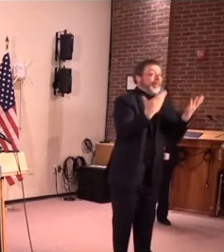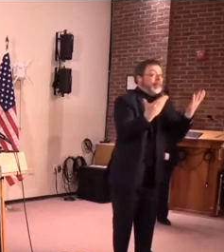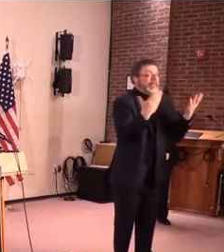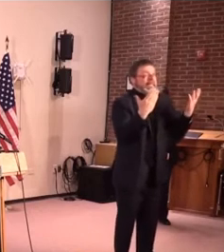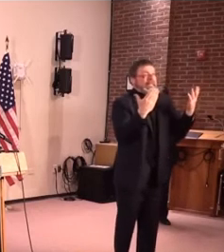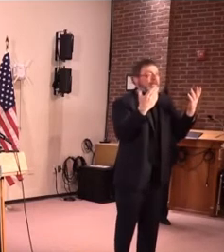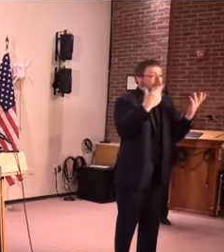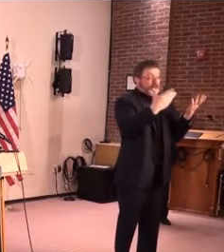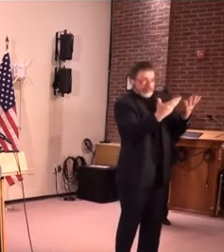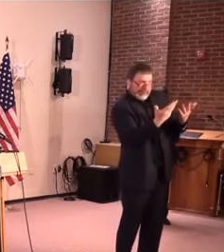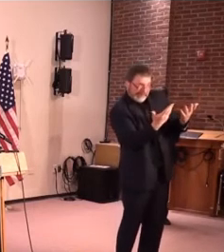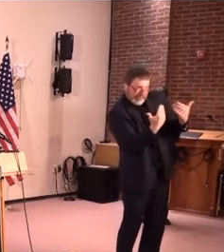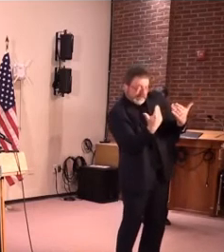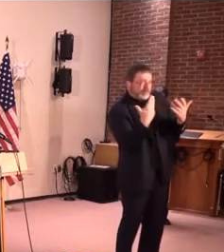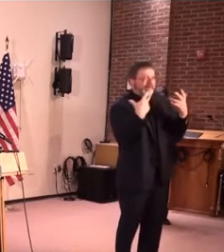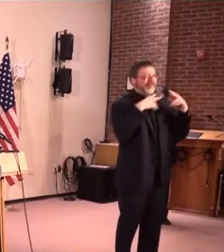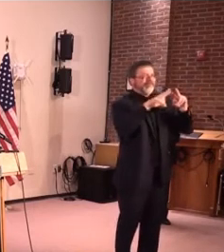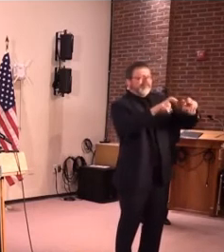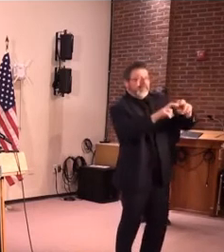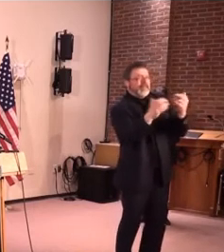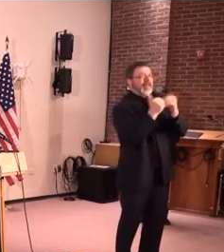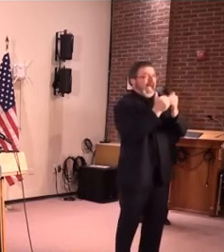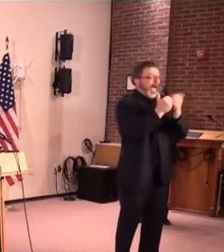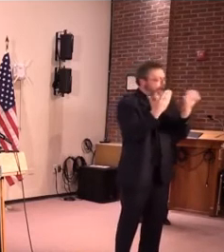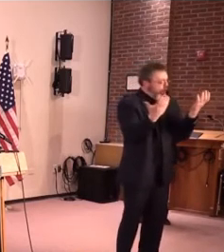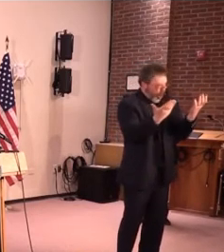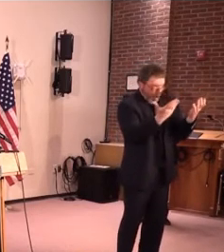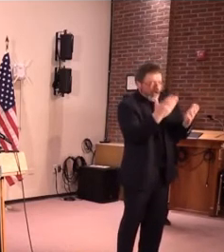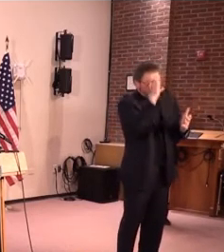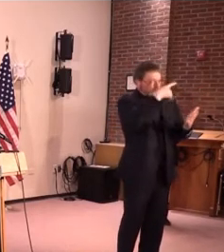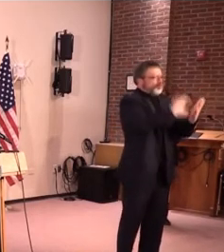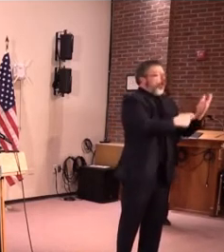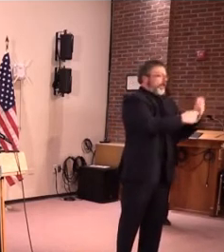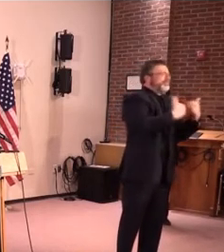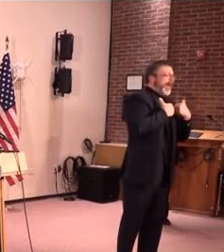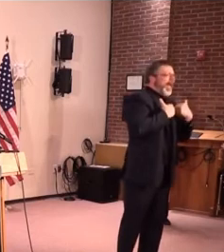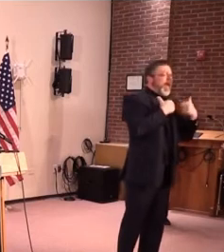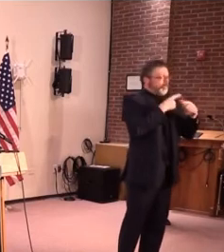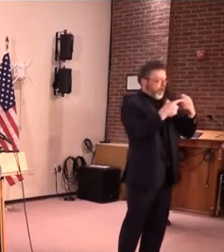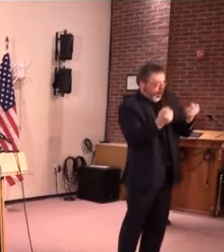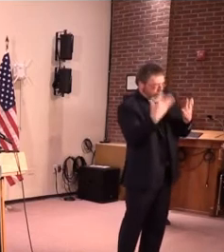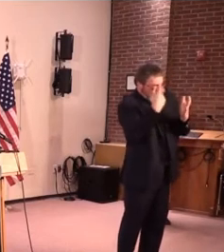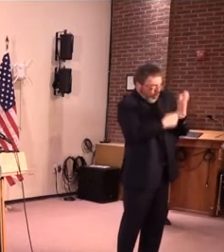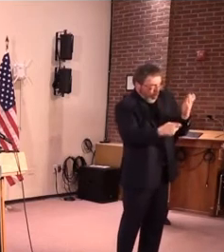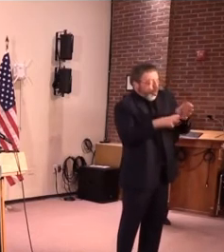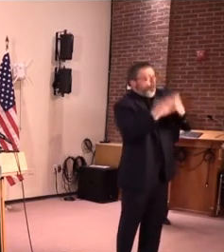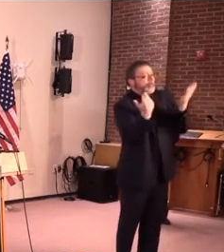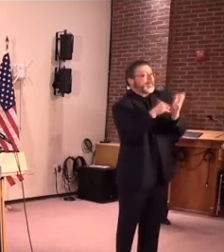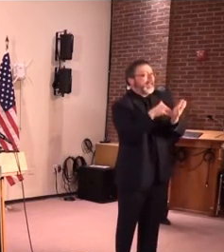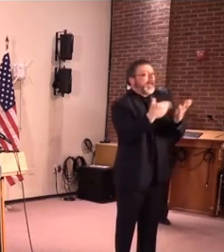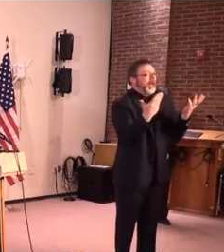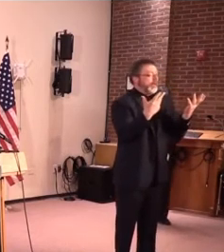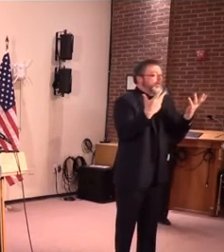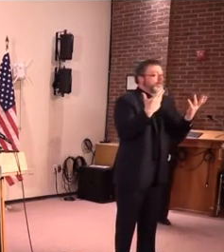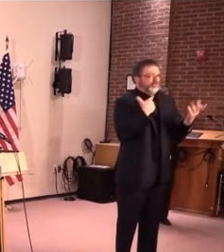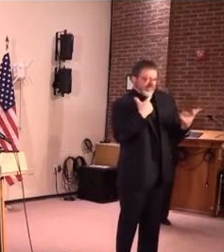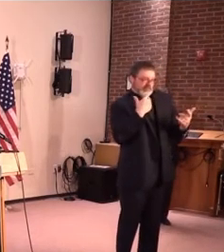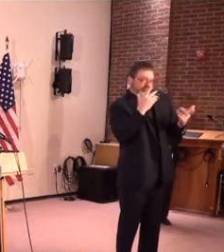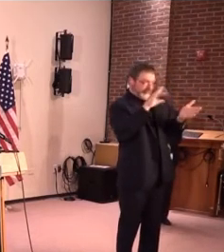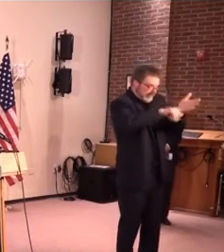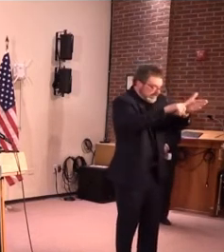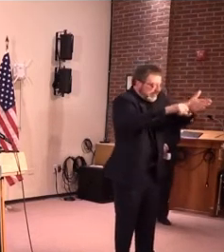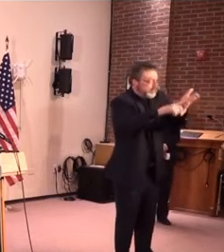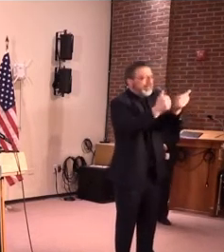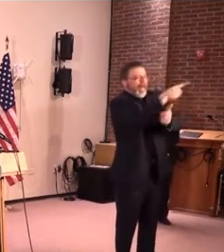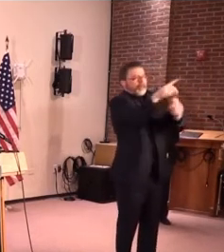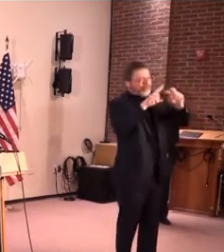down could help bring them back, then I would encourage them to look into that and to consider that. And